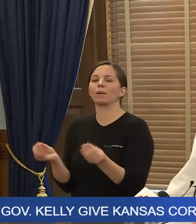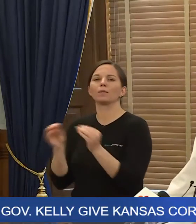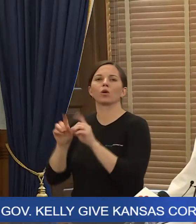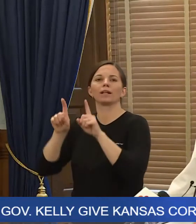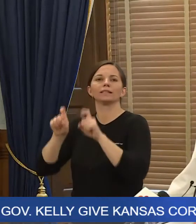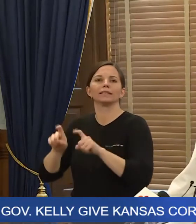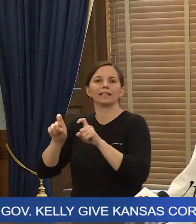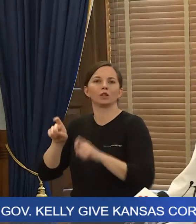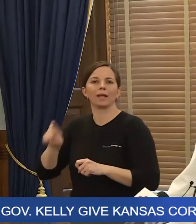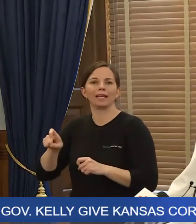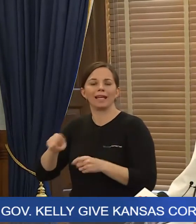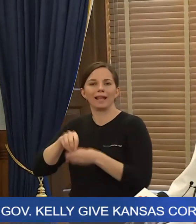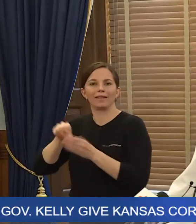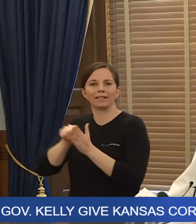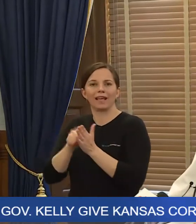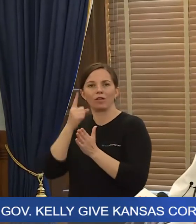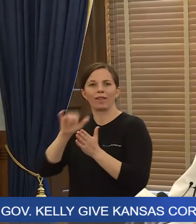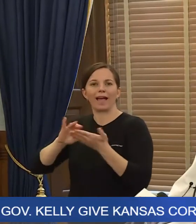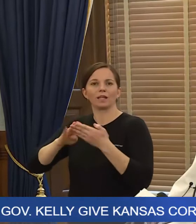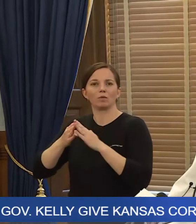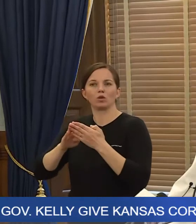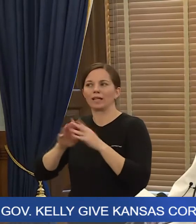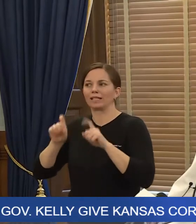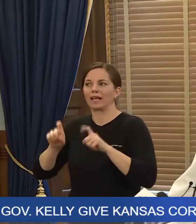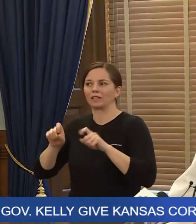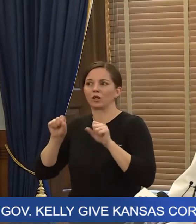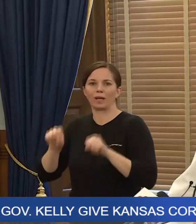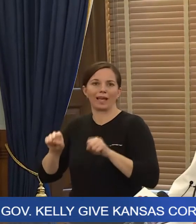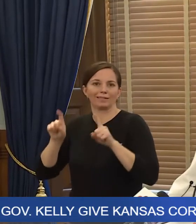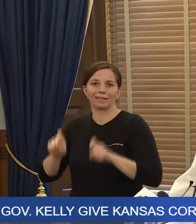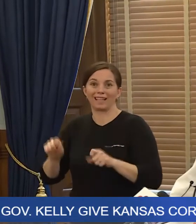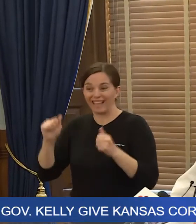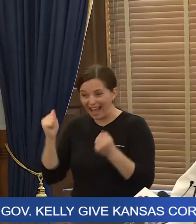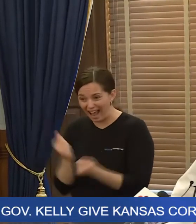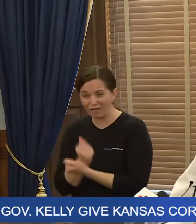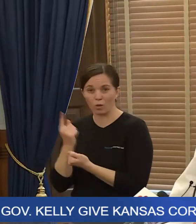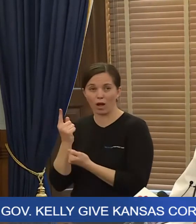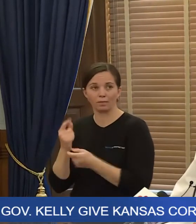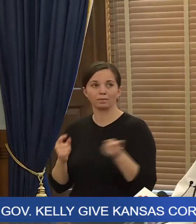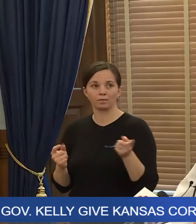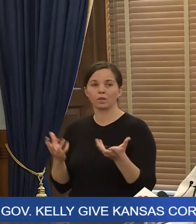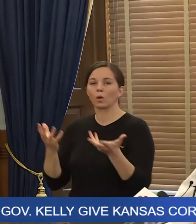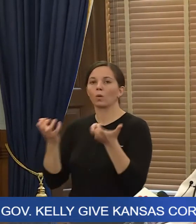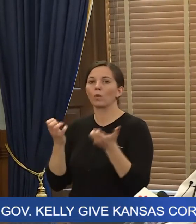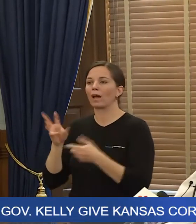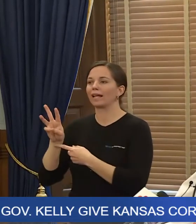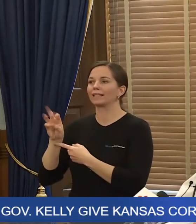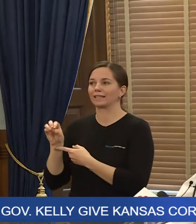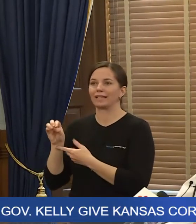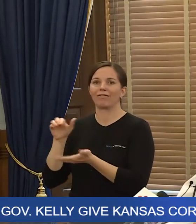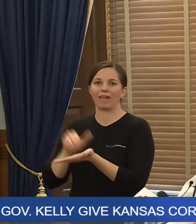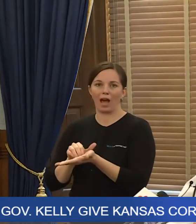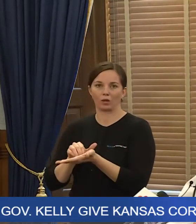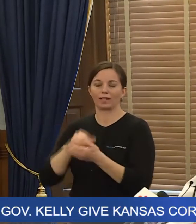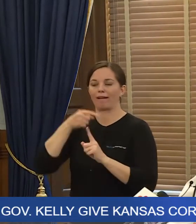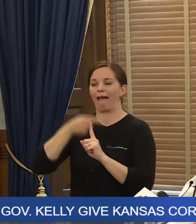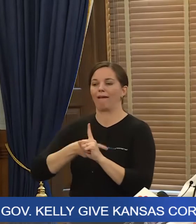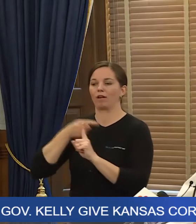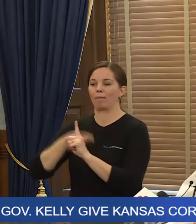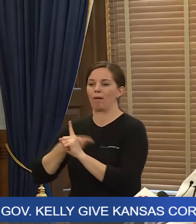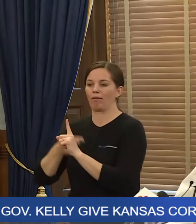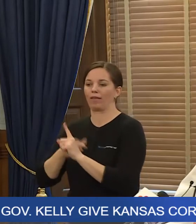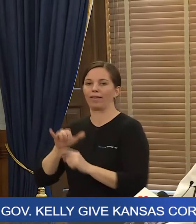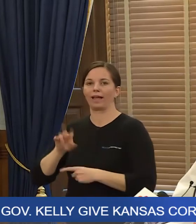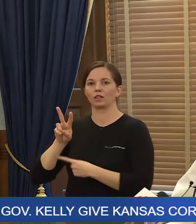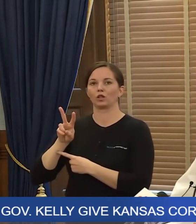in order to do that community testing where we're able to just test everybody? We'd like to do 60,000 a month, which is